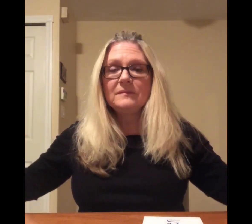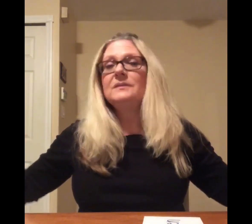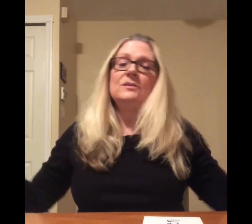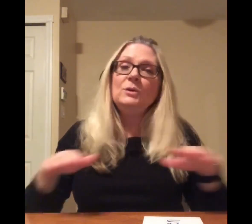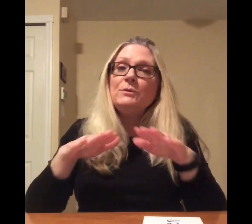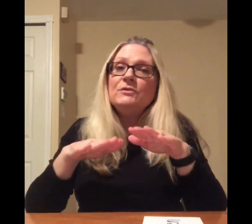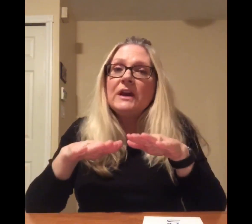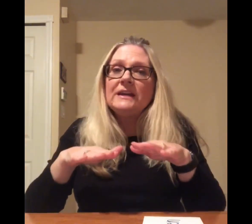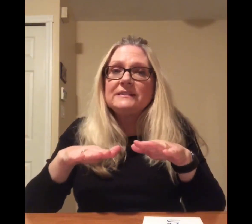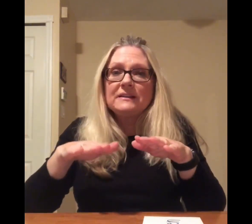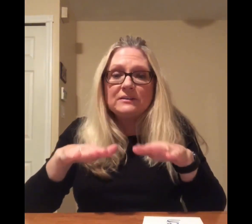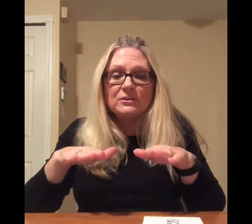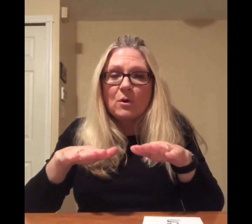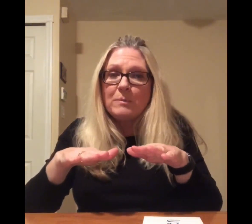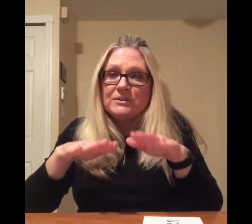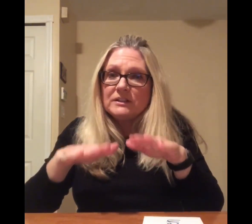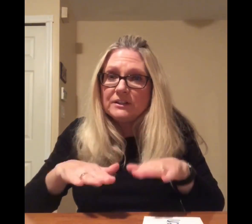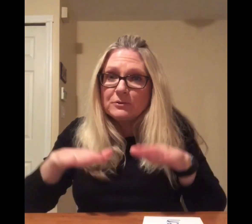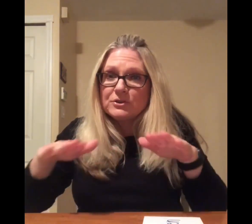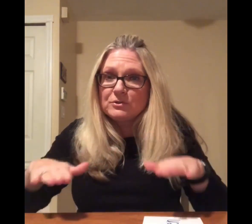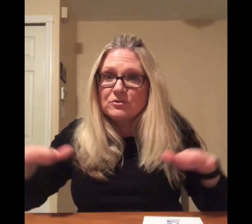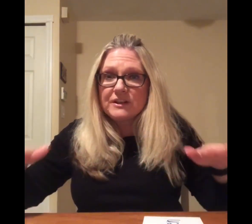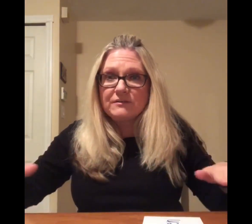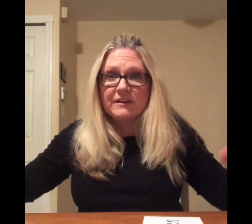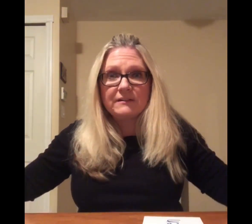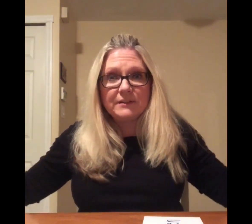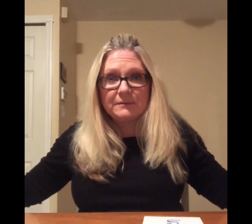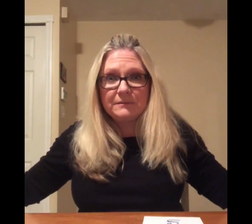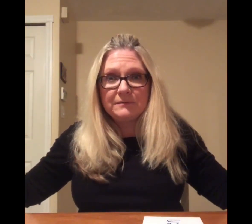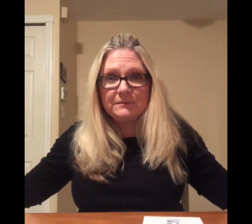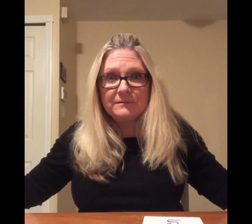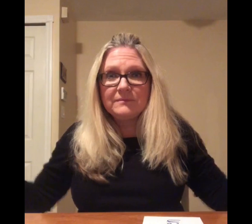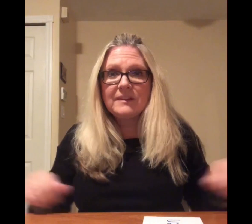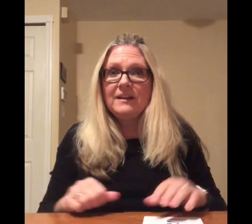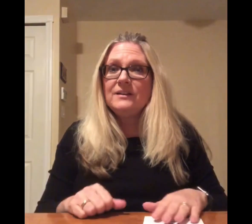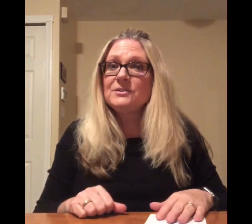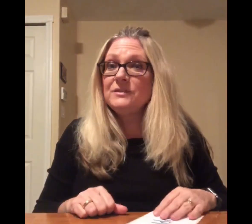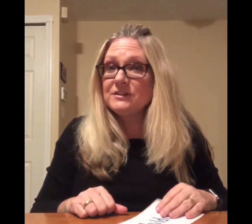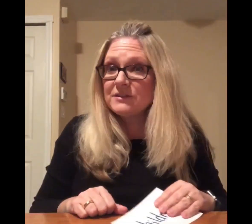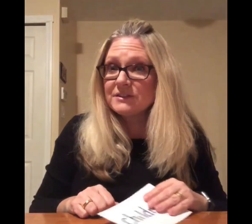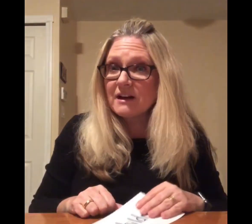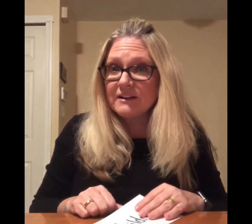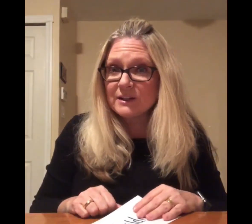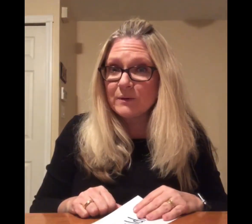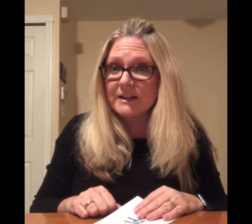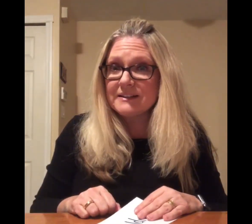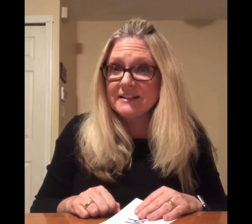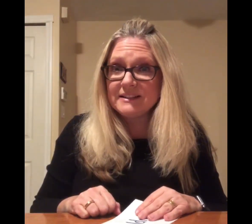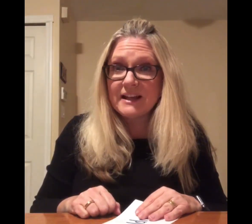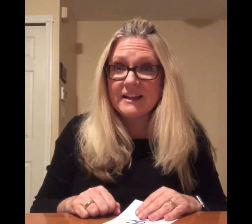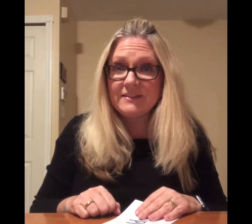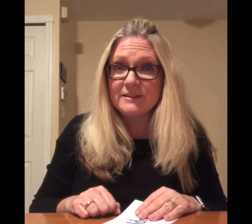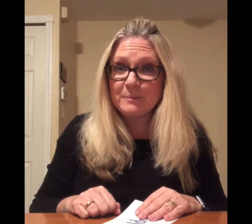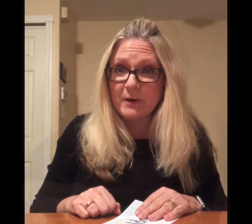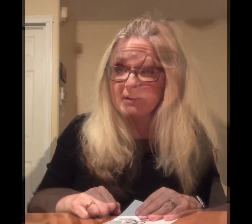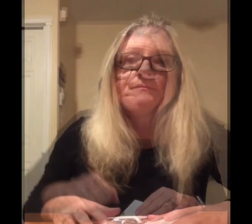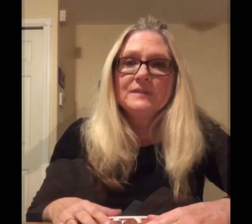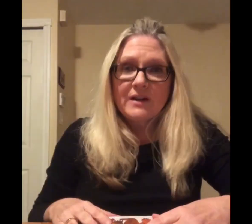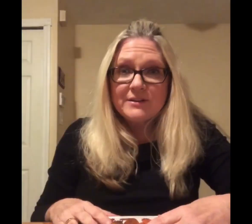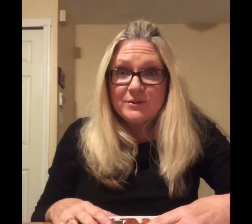You move your hands out like there's a whole bunch of little children in front of you. So these are the signs that we're going to see today in this book. Okay, so now